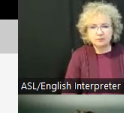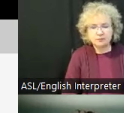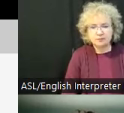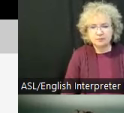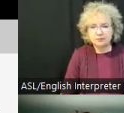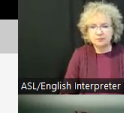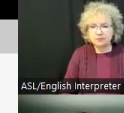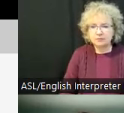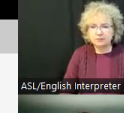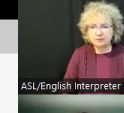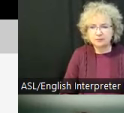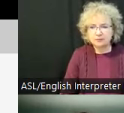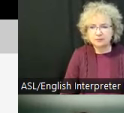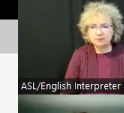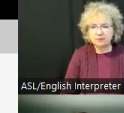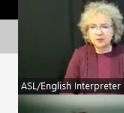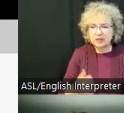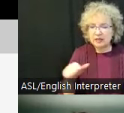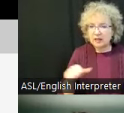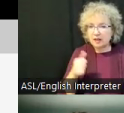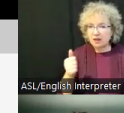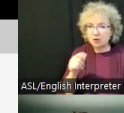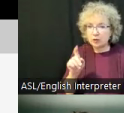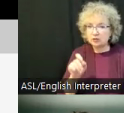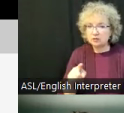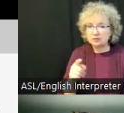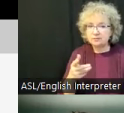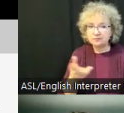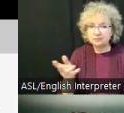Any other questions? Any